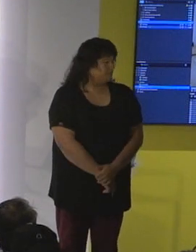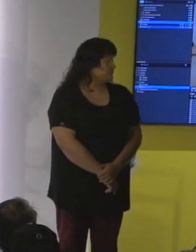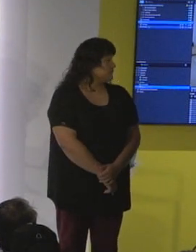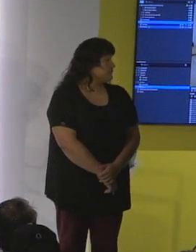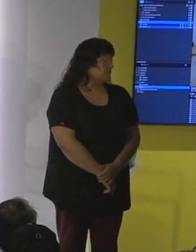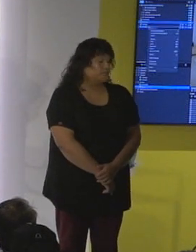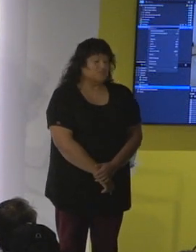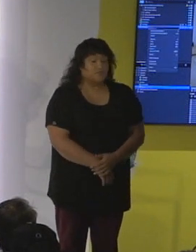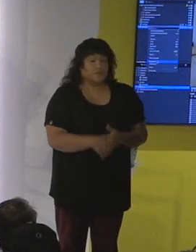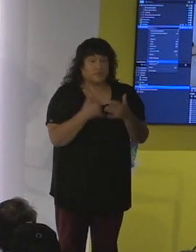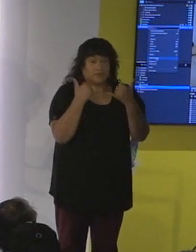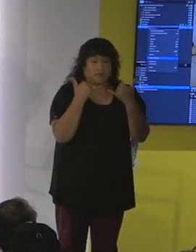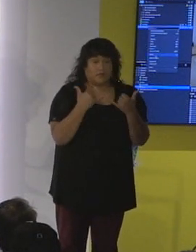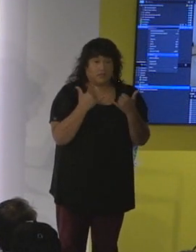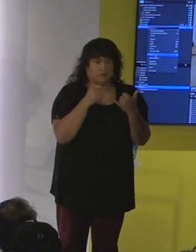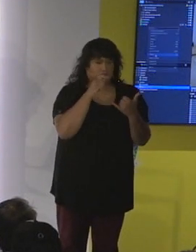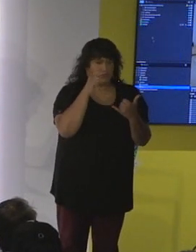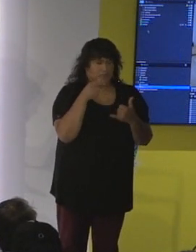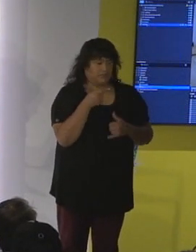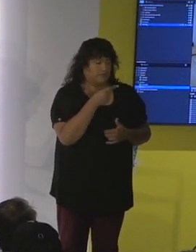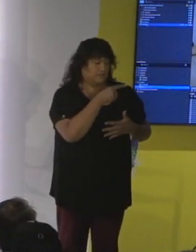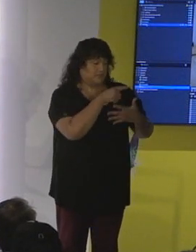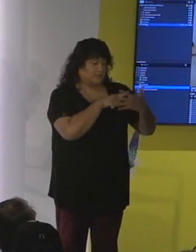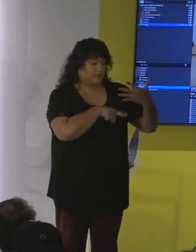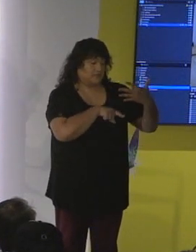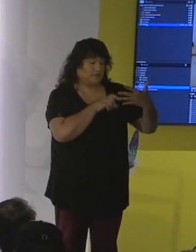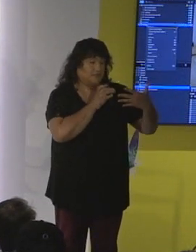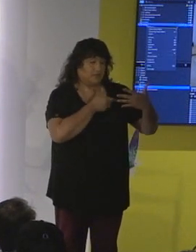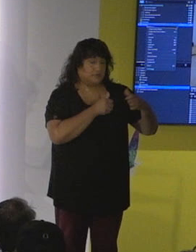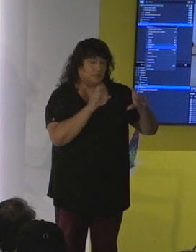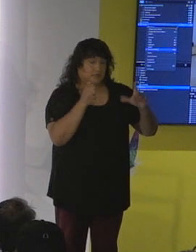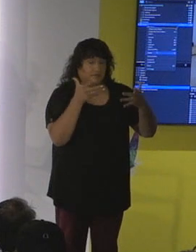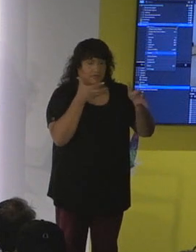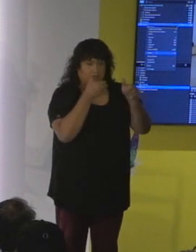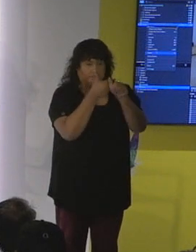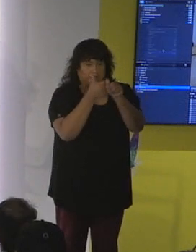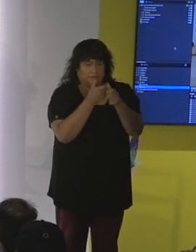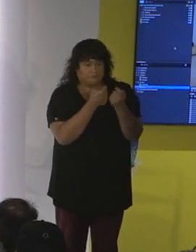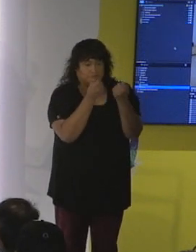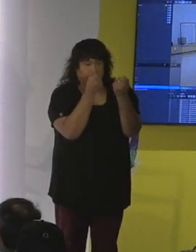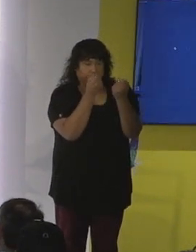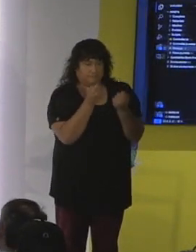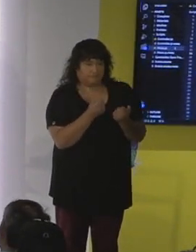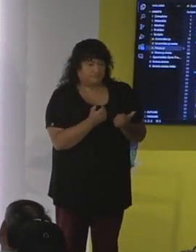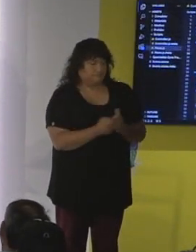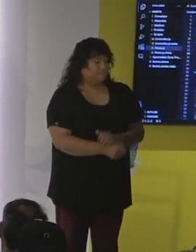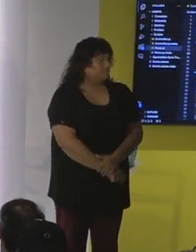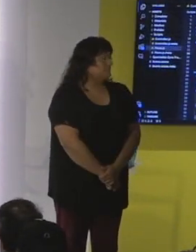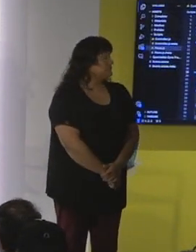Okay, so now we don't need these in our scene since we've updated them. I'm going to delete them.